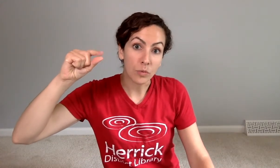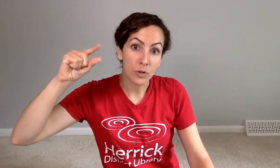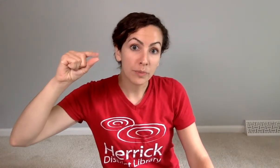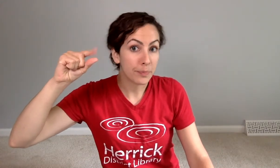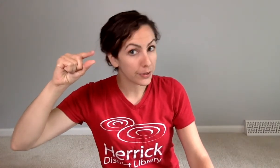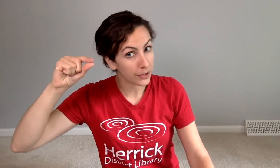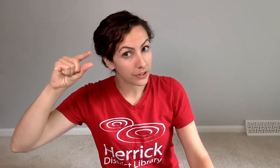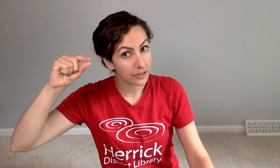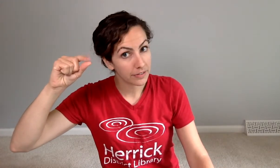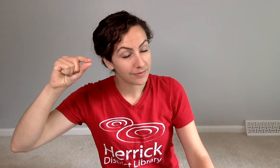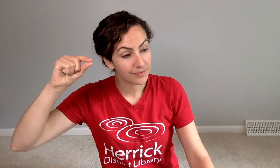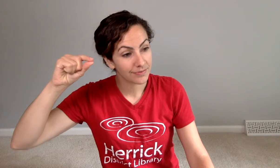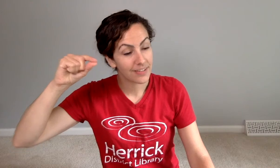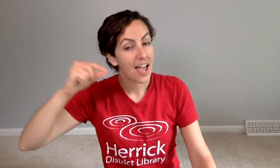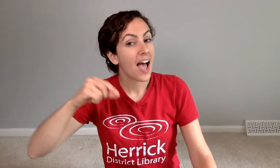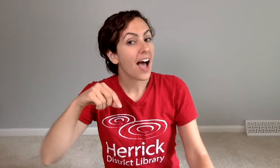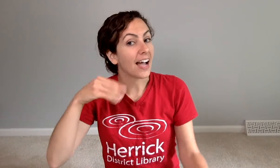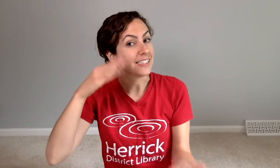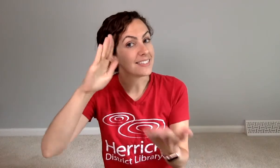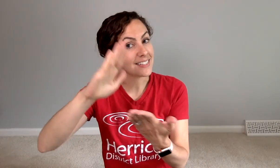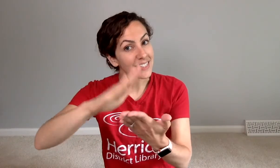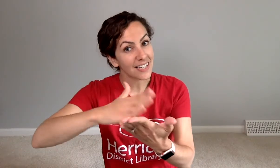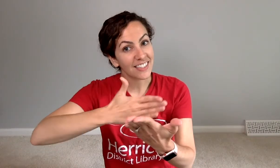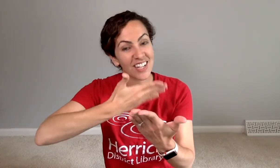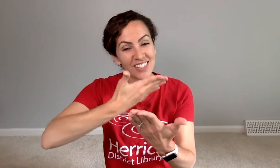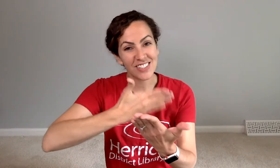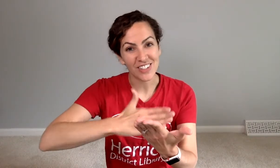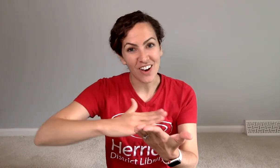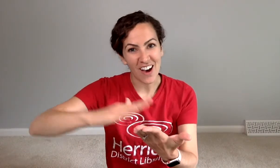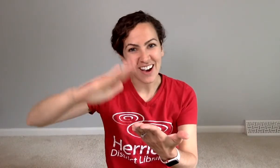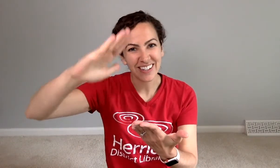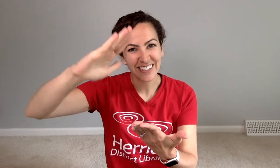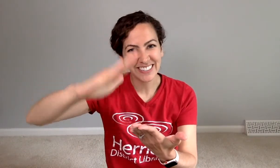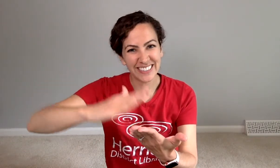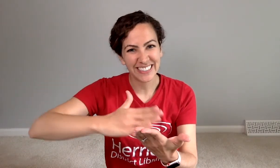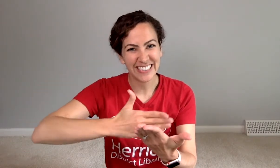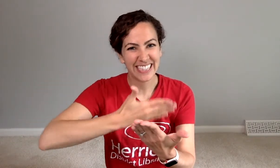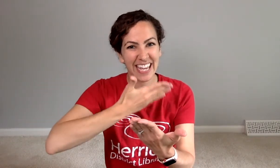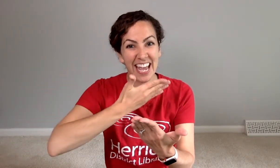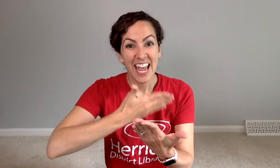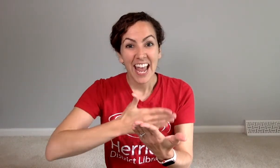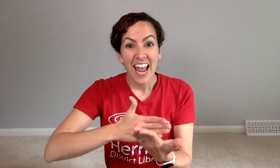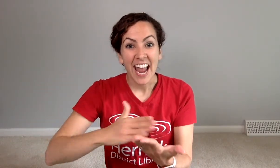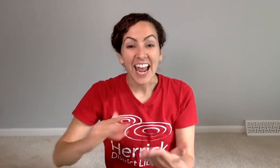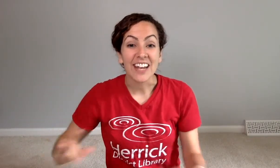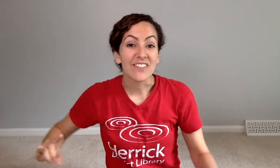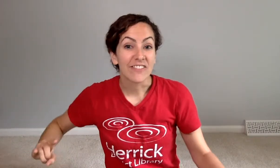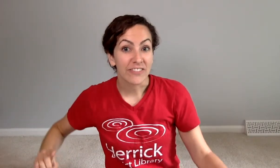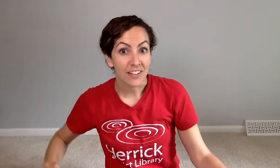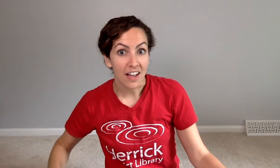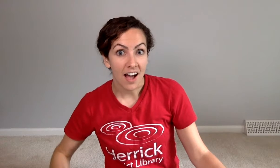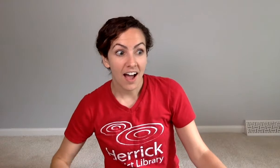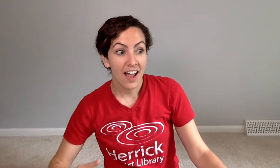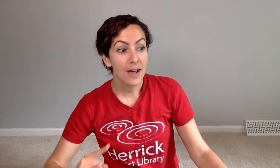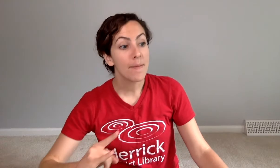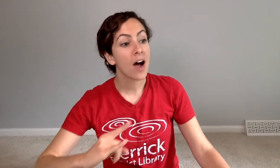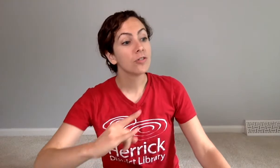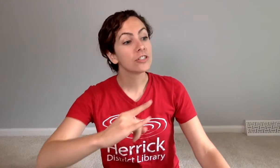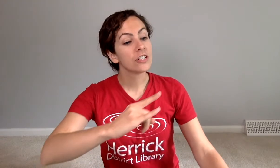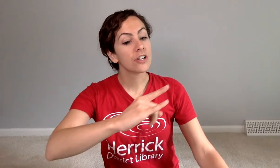a bird, I'd sing a song and fly about